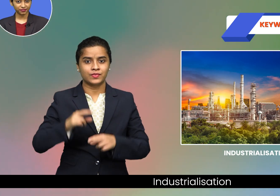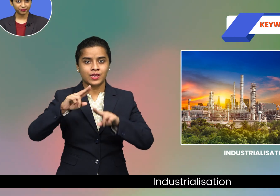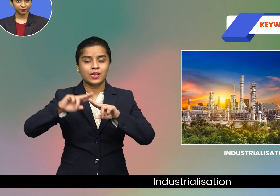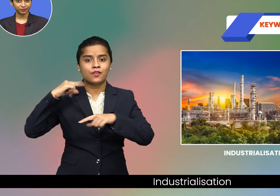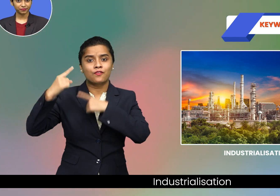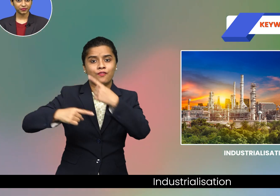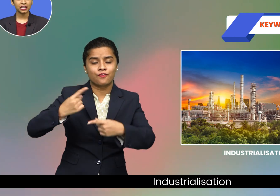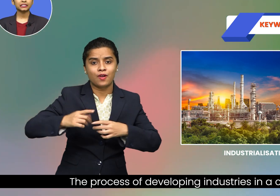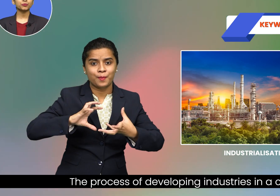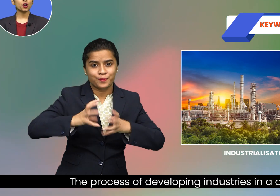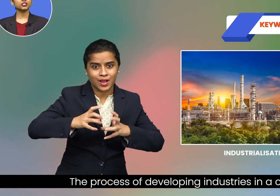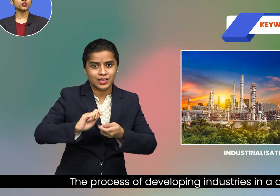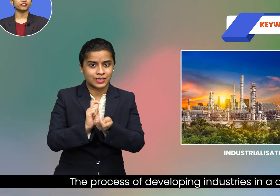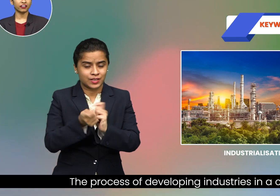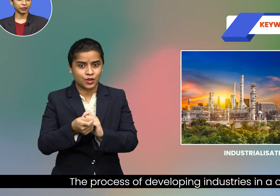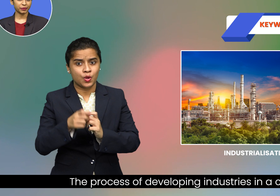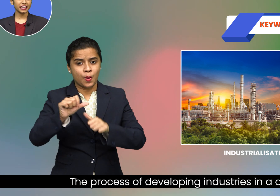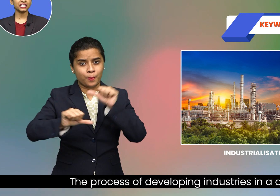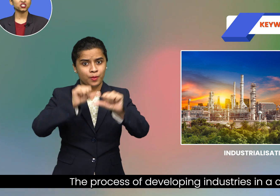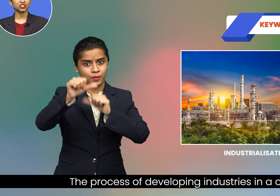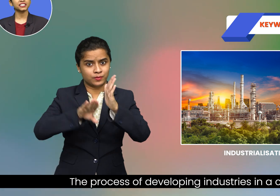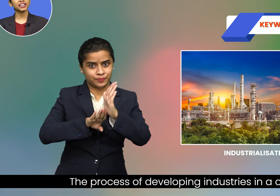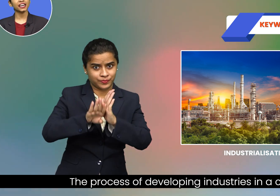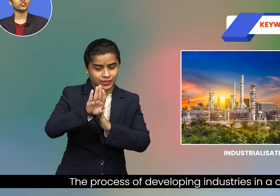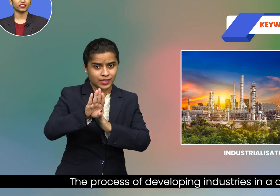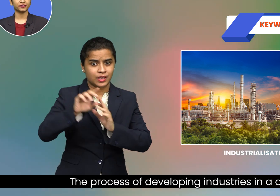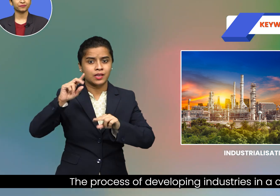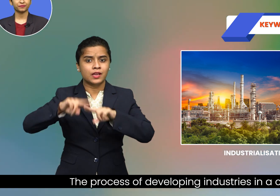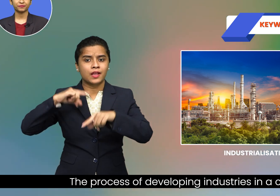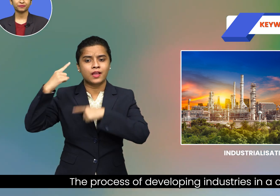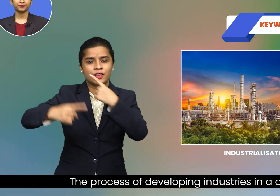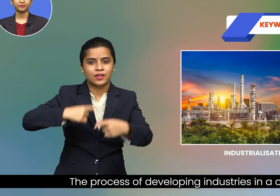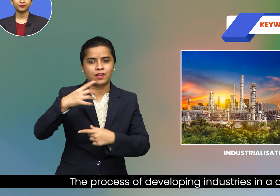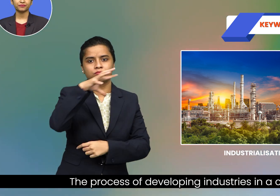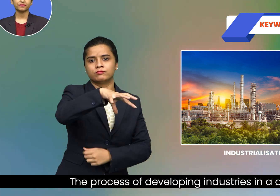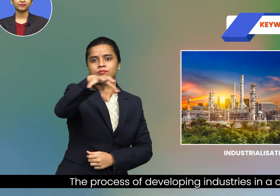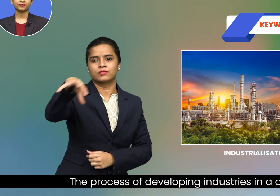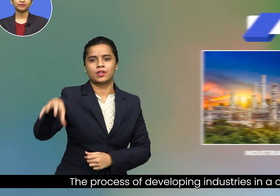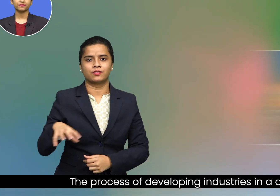Industrialization, the process of developing industries in a country.